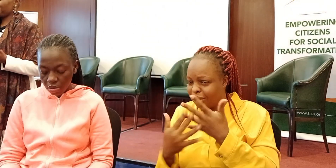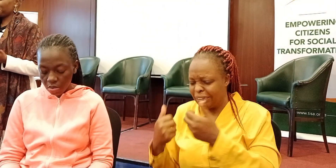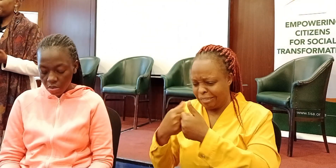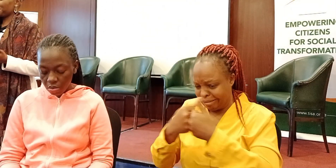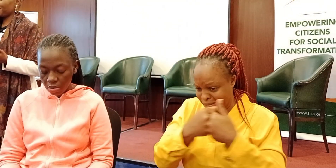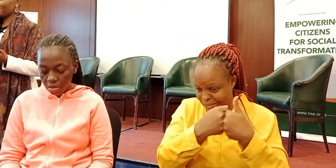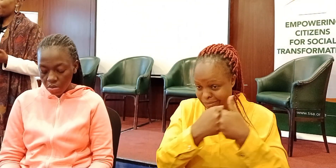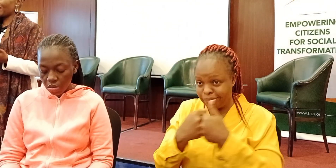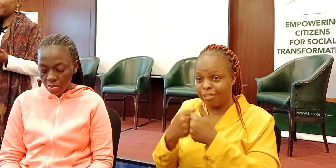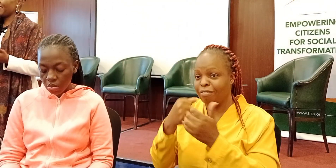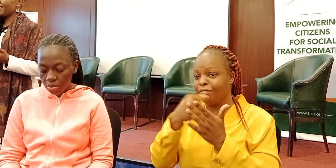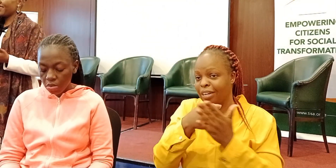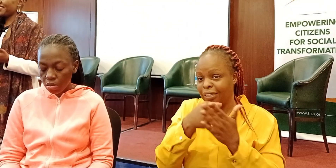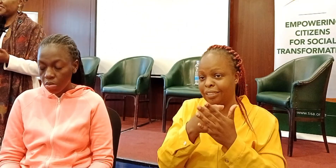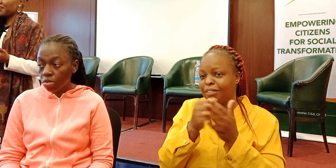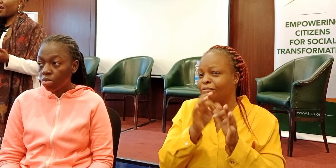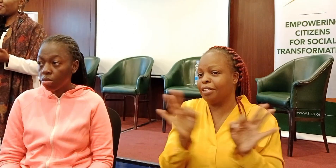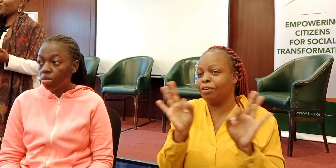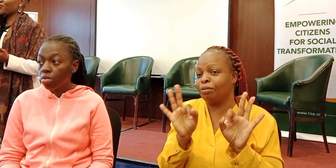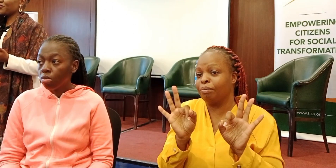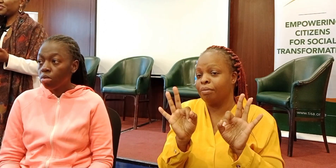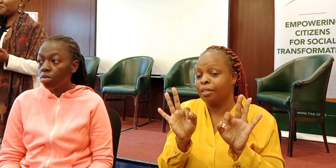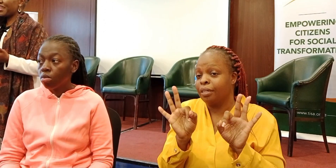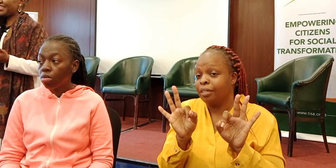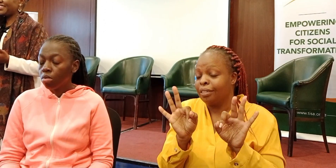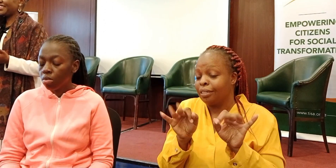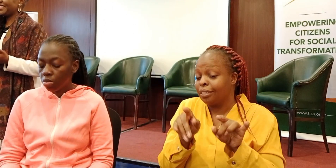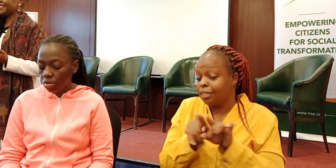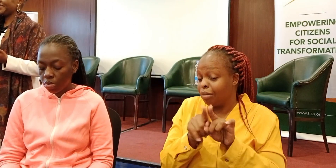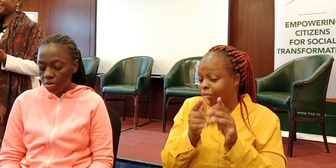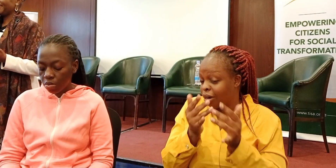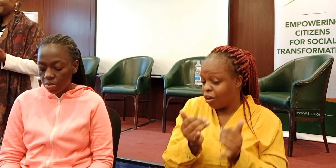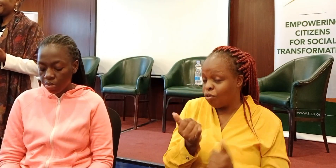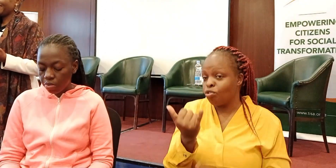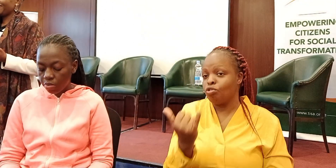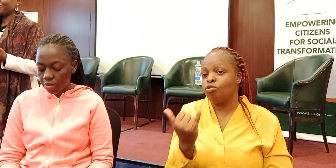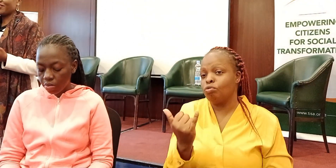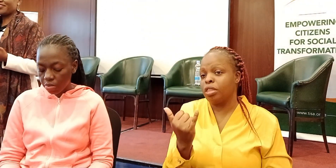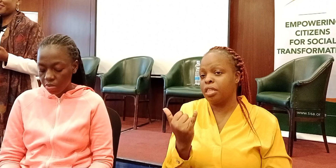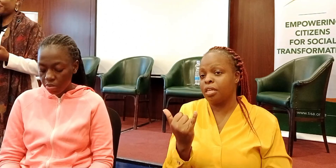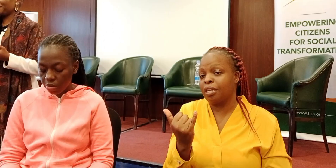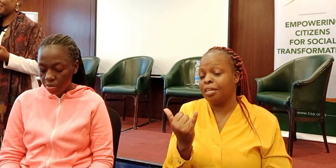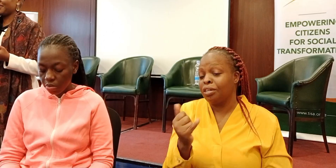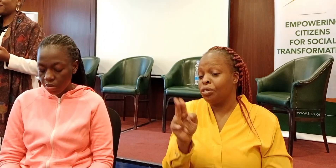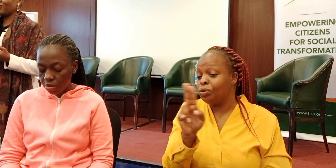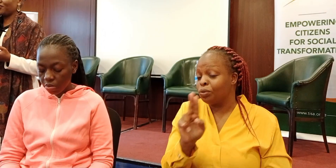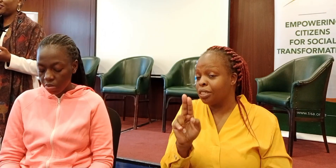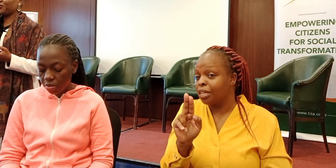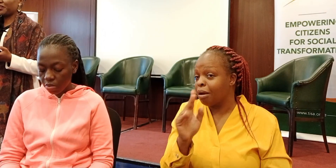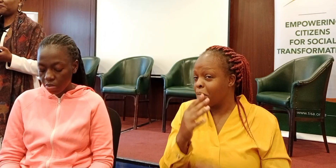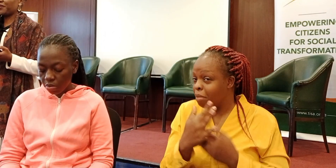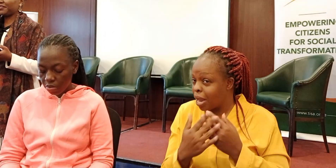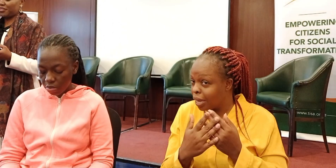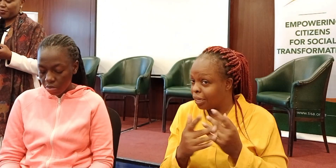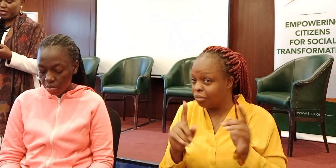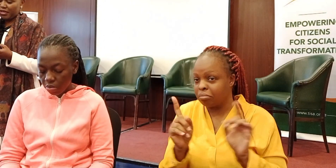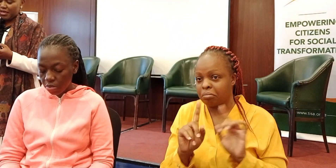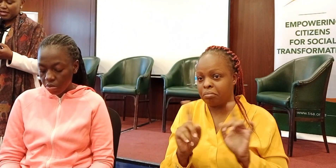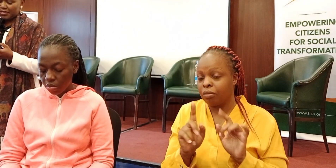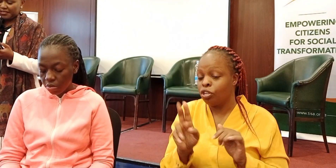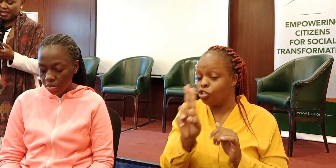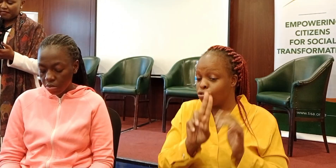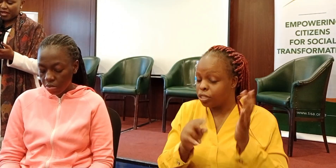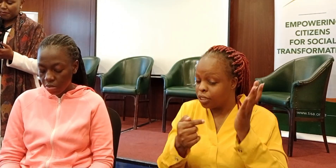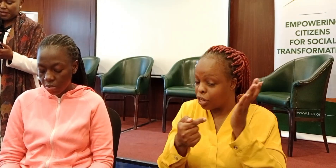struggle. Okay? Are the youth using blood? No, they're just using technology to express that